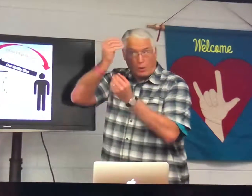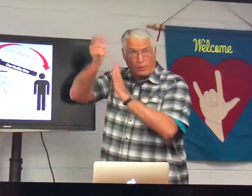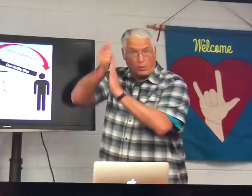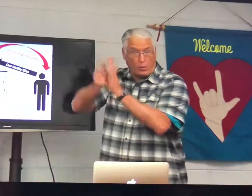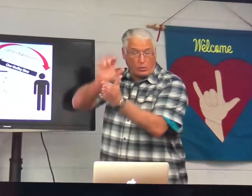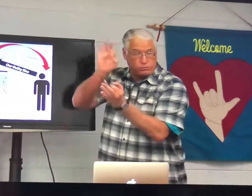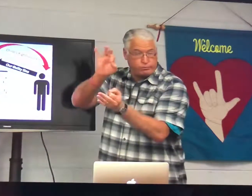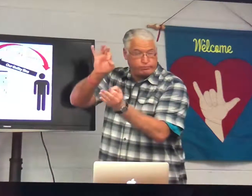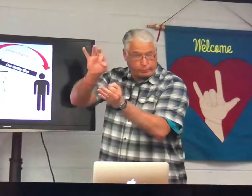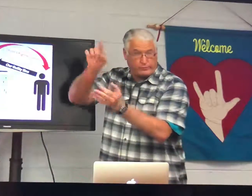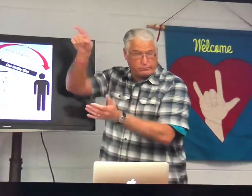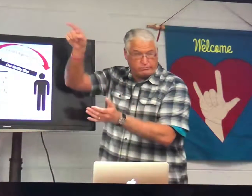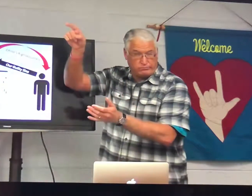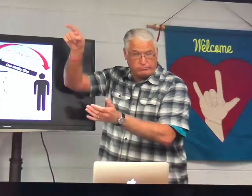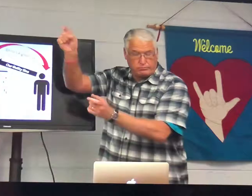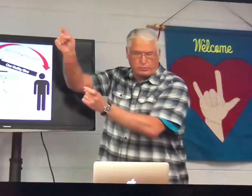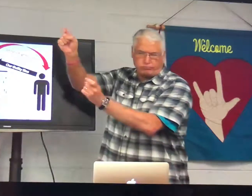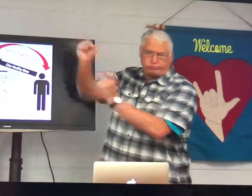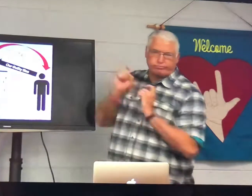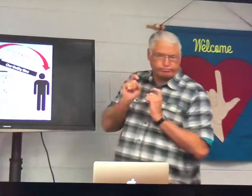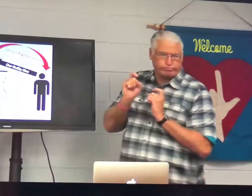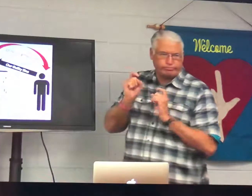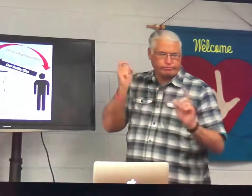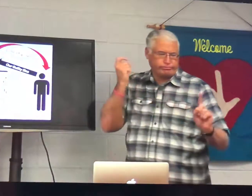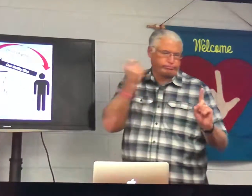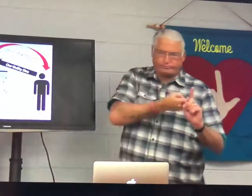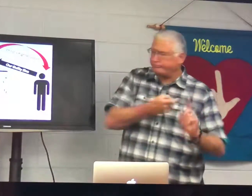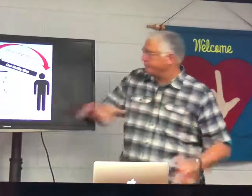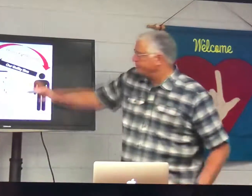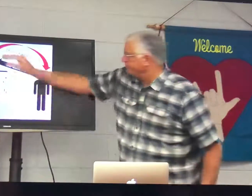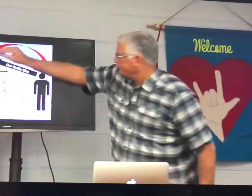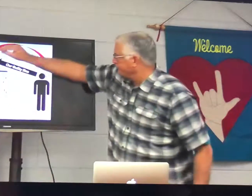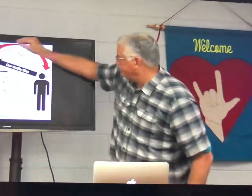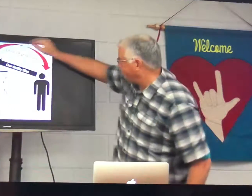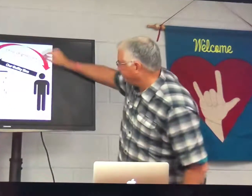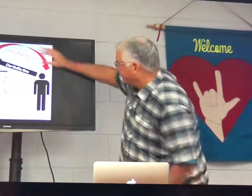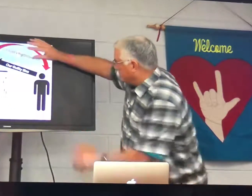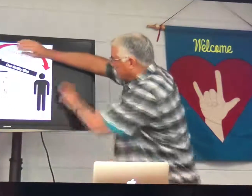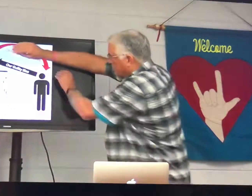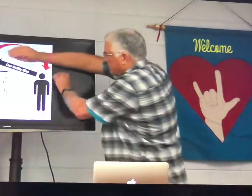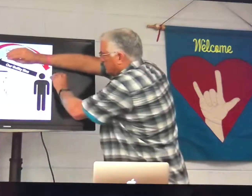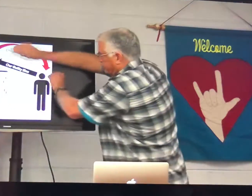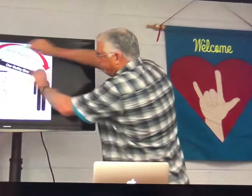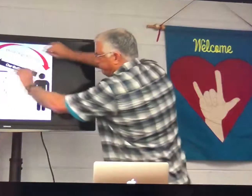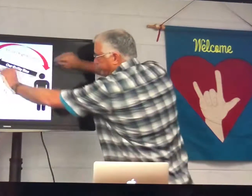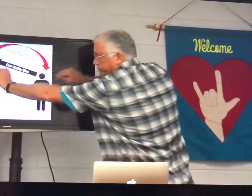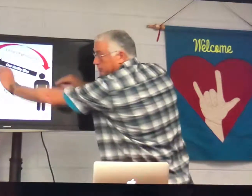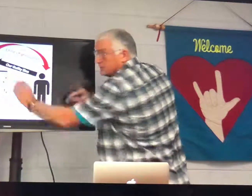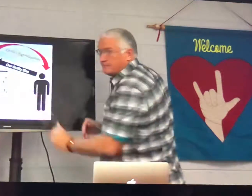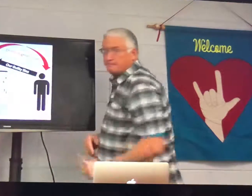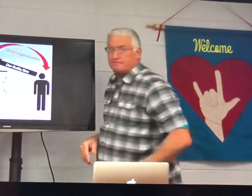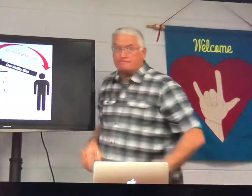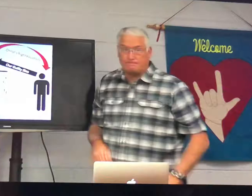there and air it out. I mean, put these guys on notice right off the bat, and then we'll put it together from there.